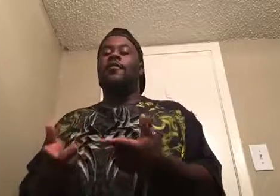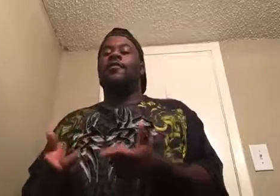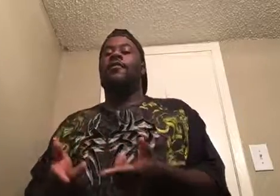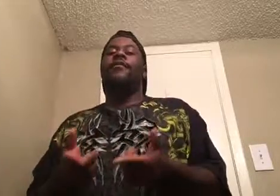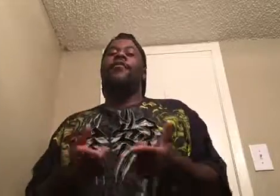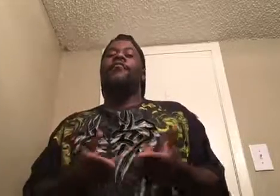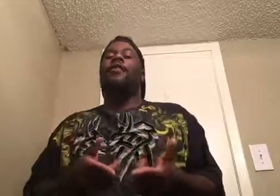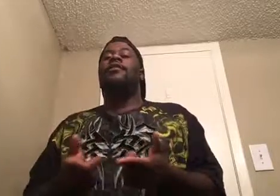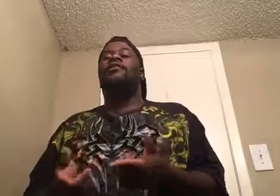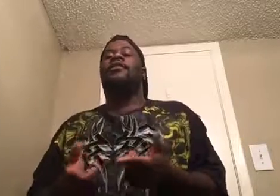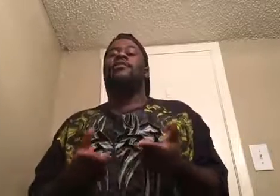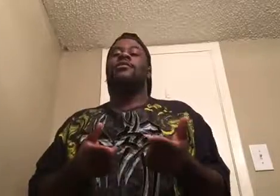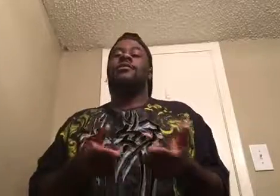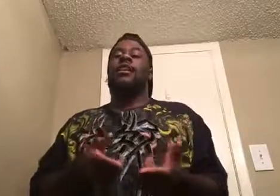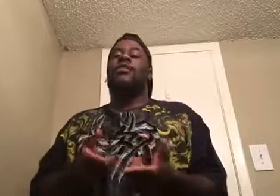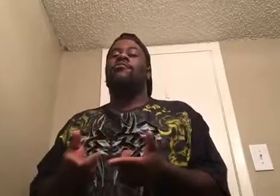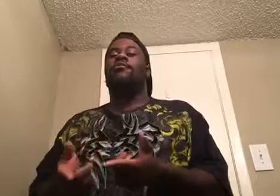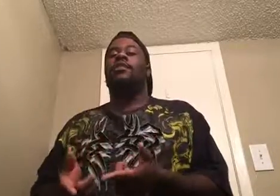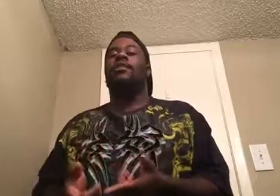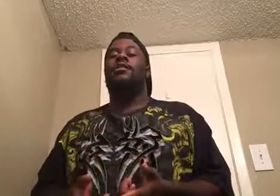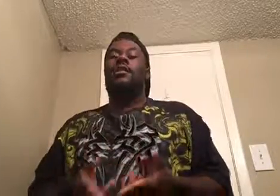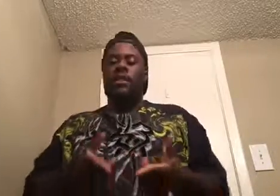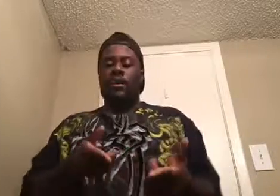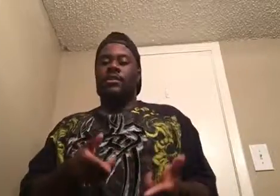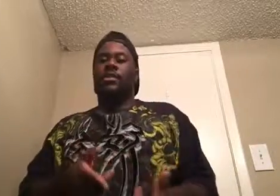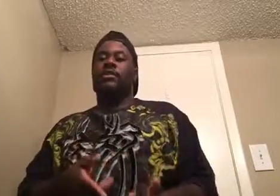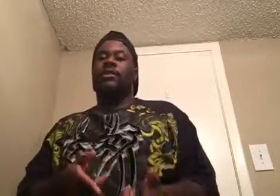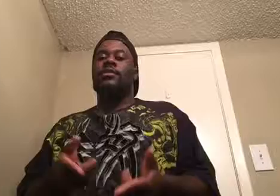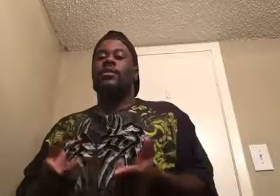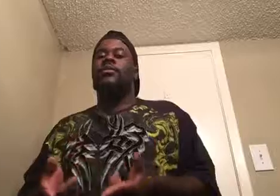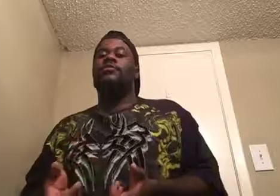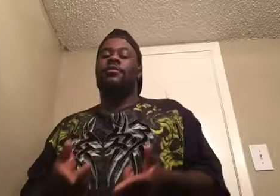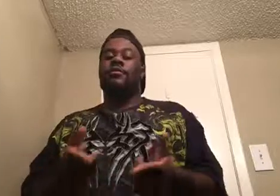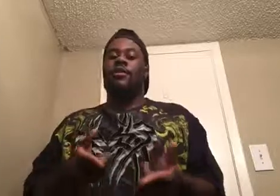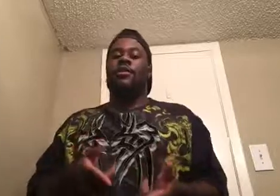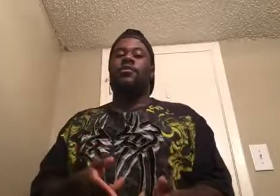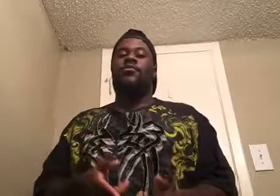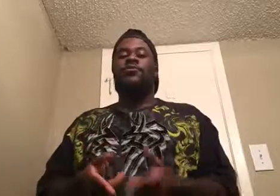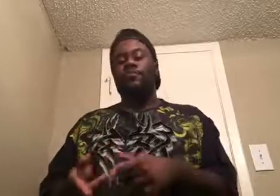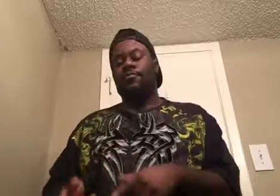vibe the vibration, cause I don't need nothing else but you.